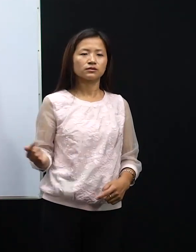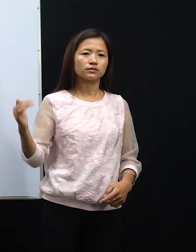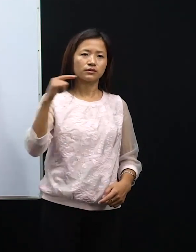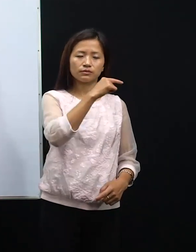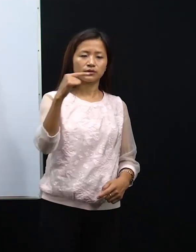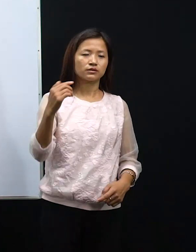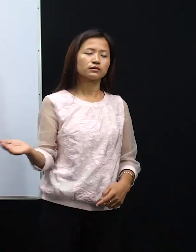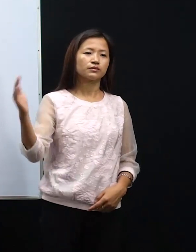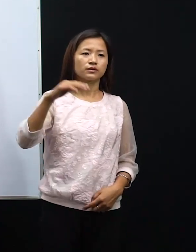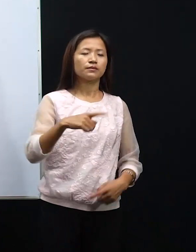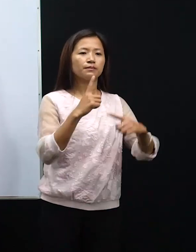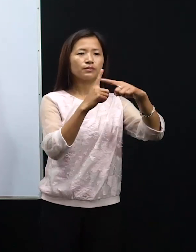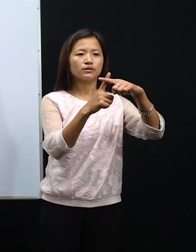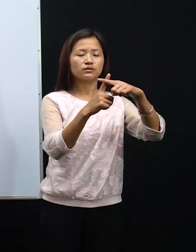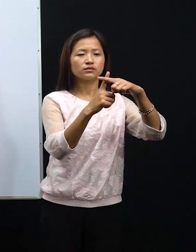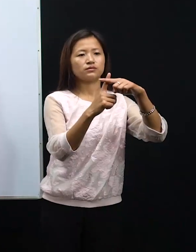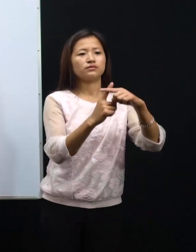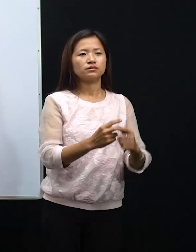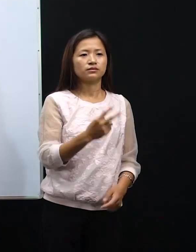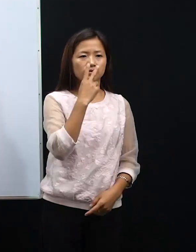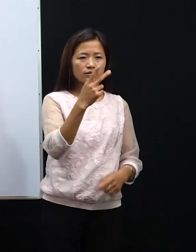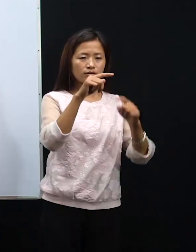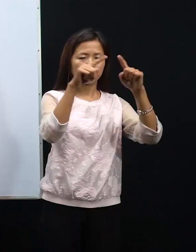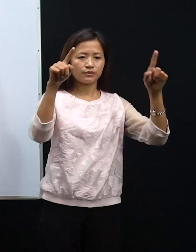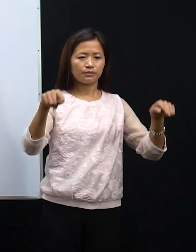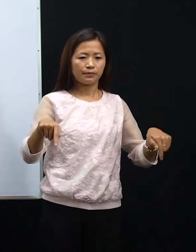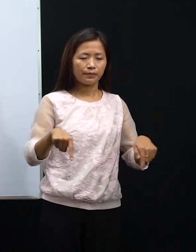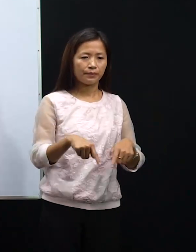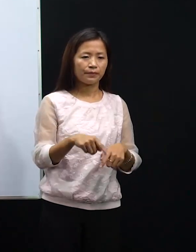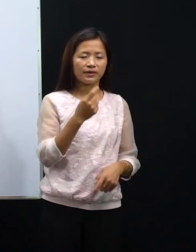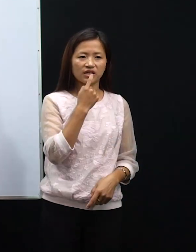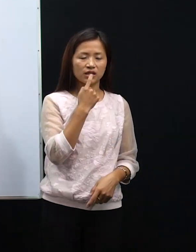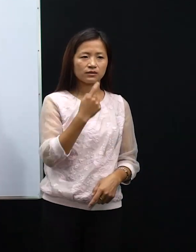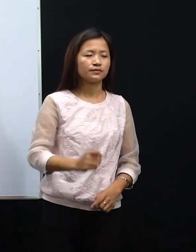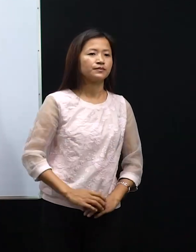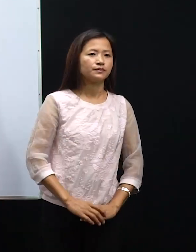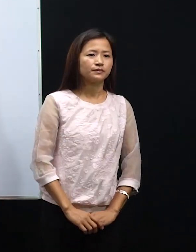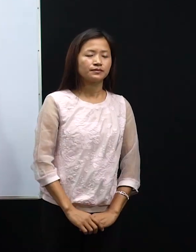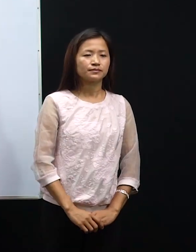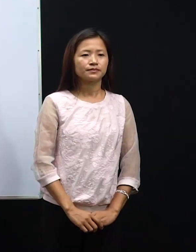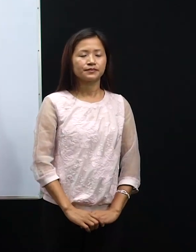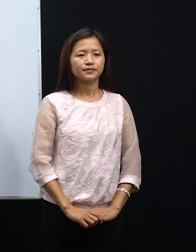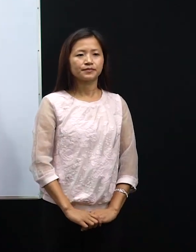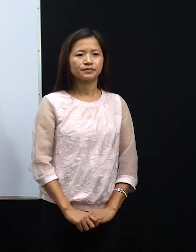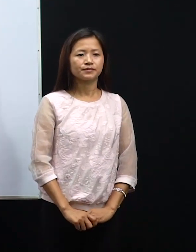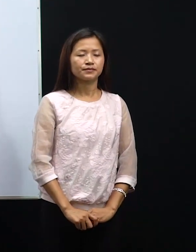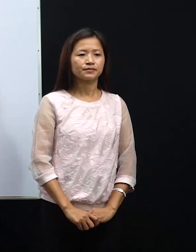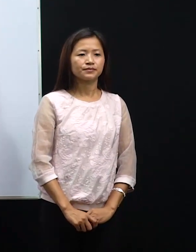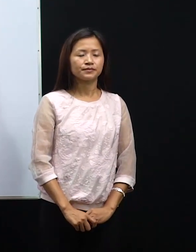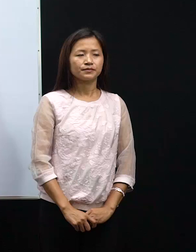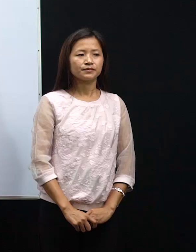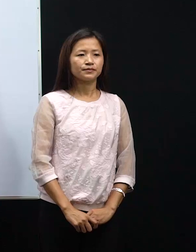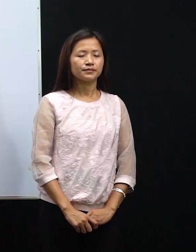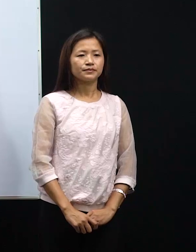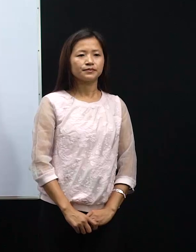In subtraction, minus in the plus will become minus. Minus in the minus, plus. Minus in the plus, minus. Minus